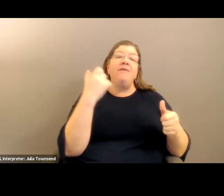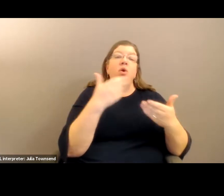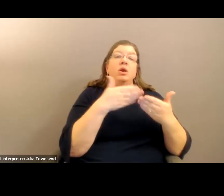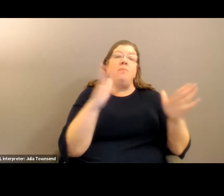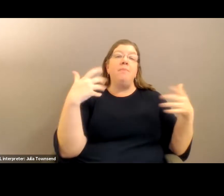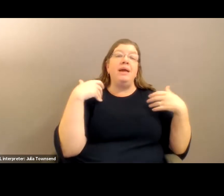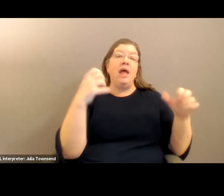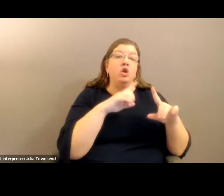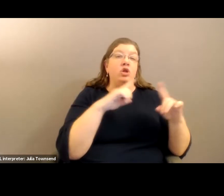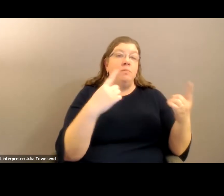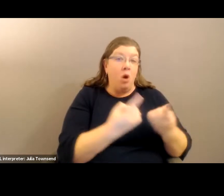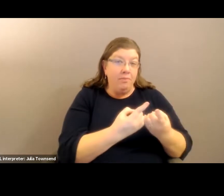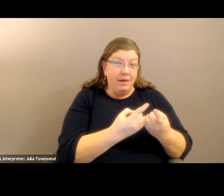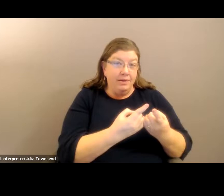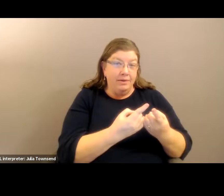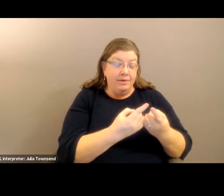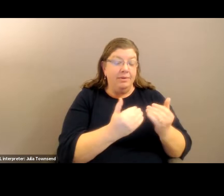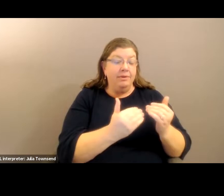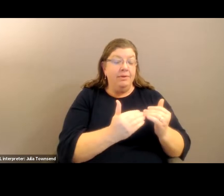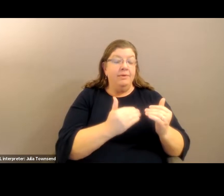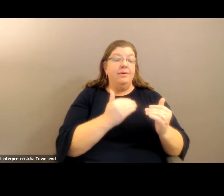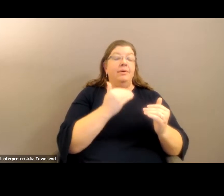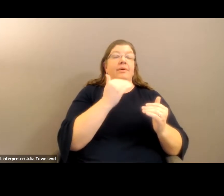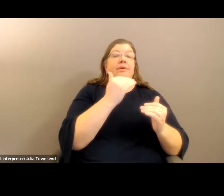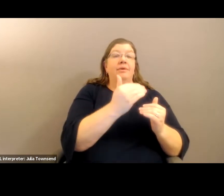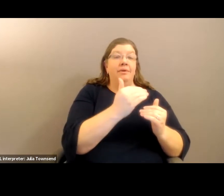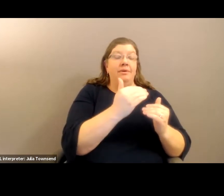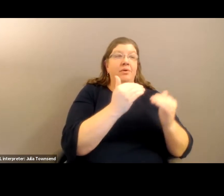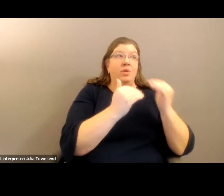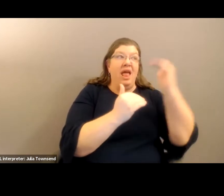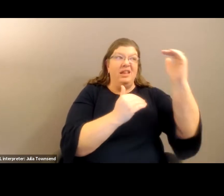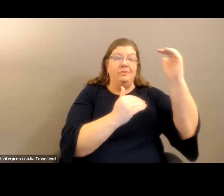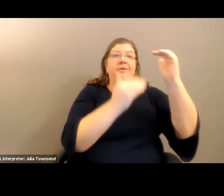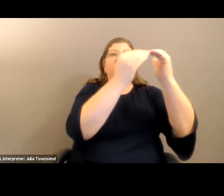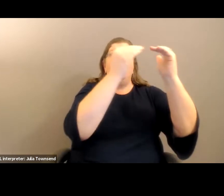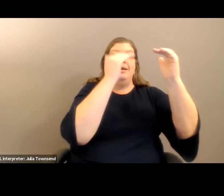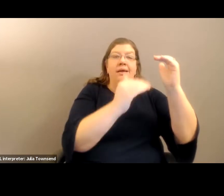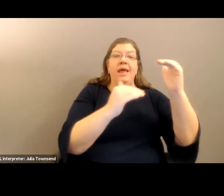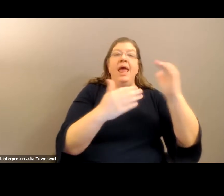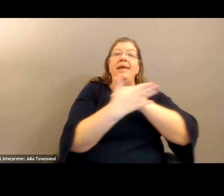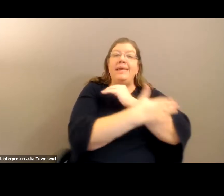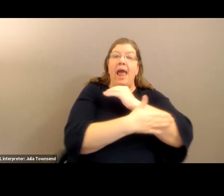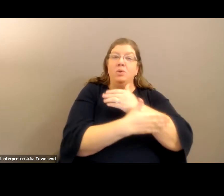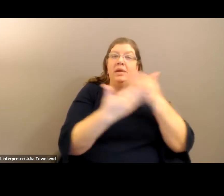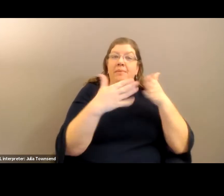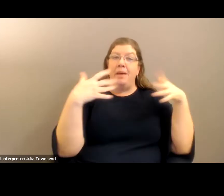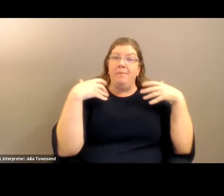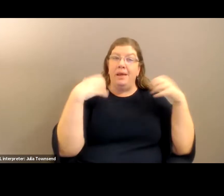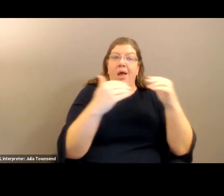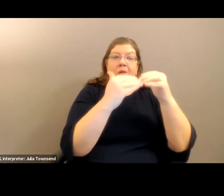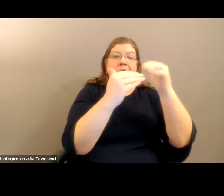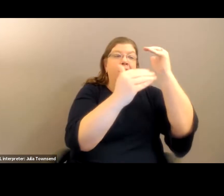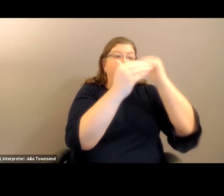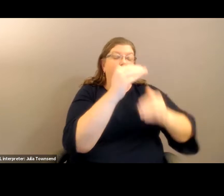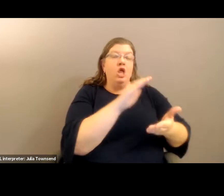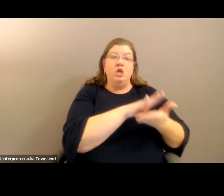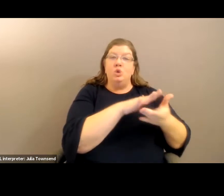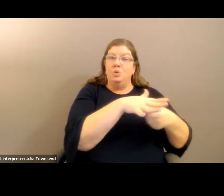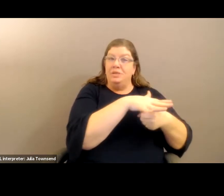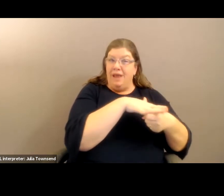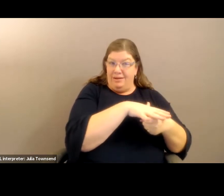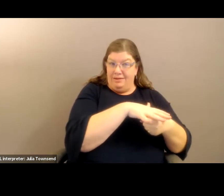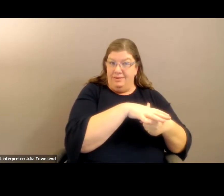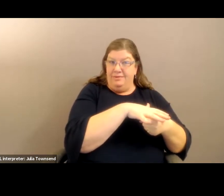Department, which then goes down to the county Public Health Department and then to the school sites.